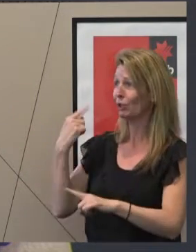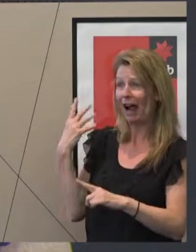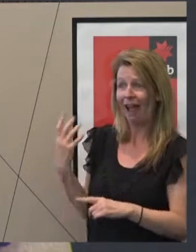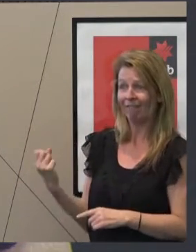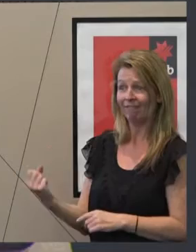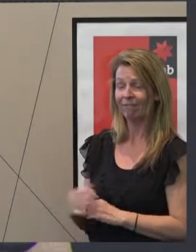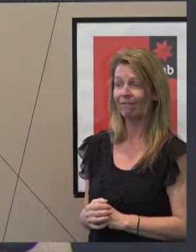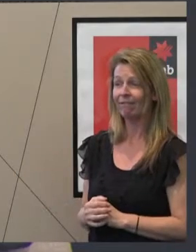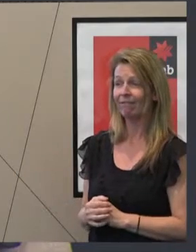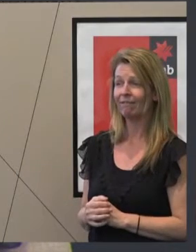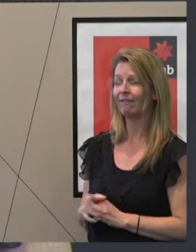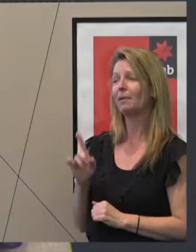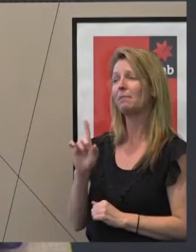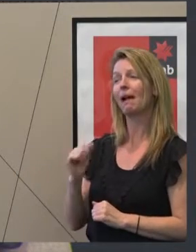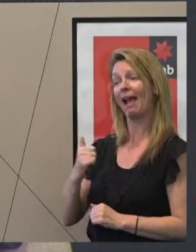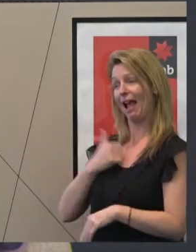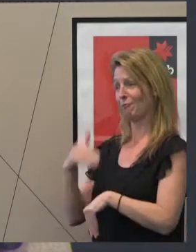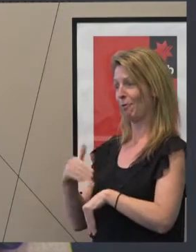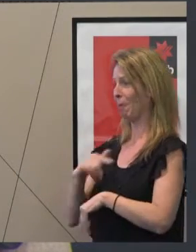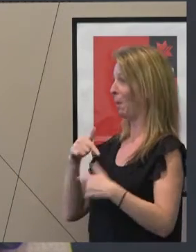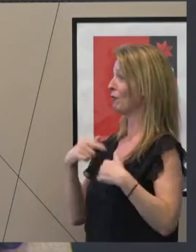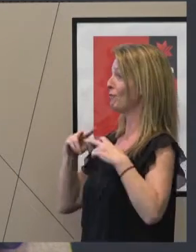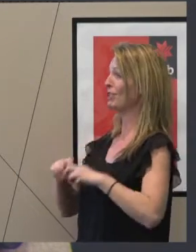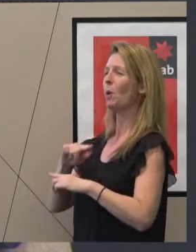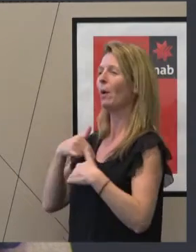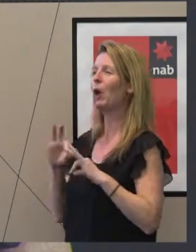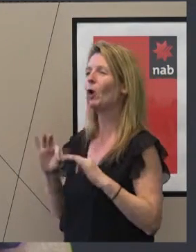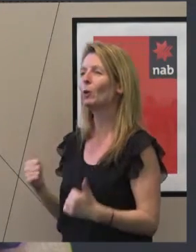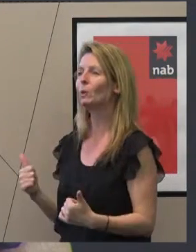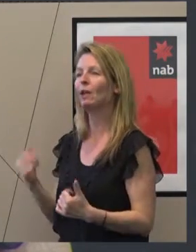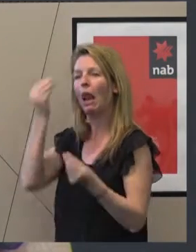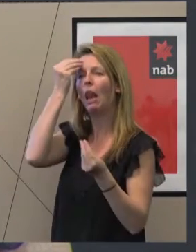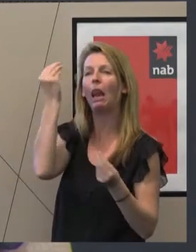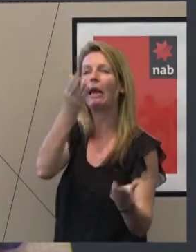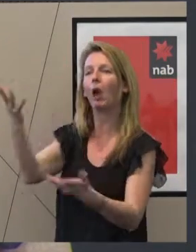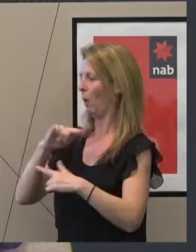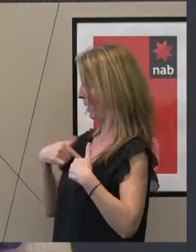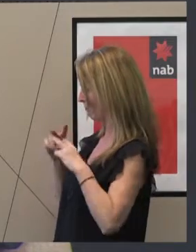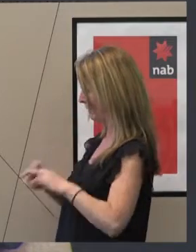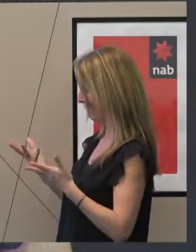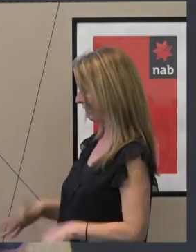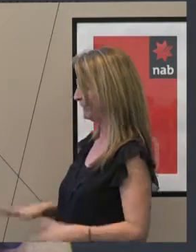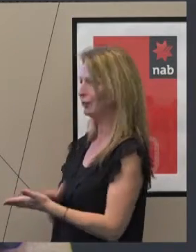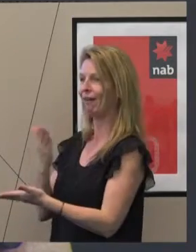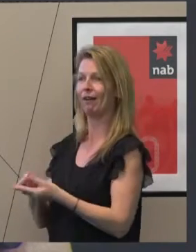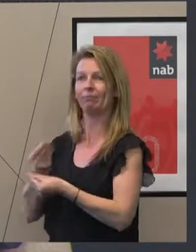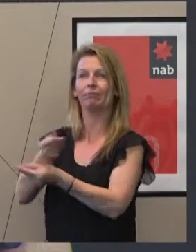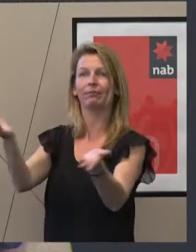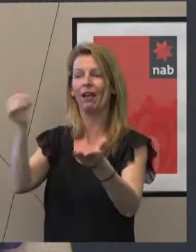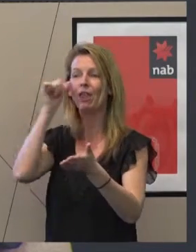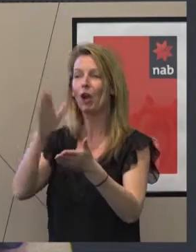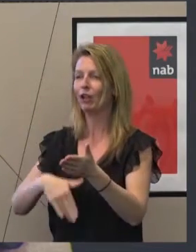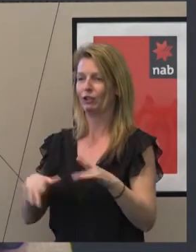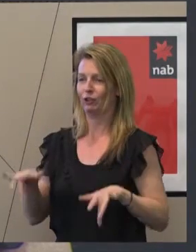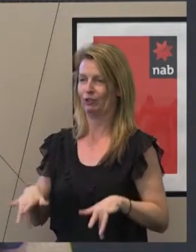And our problem as researchers is we haven't been good at communicating our research, of translating the knowledge